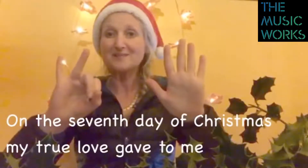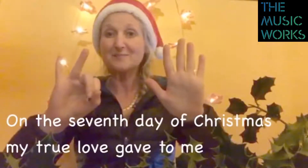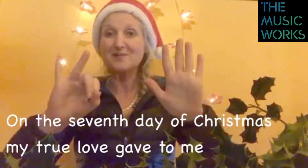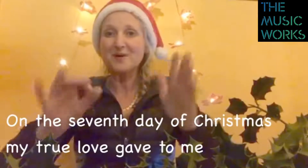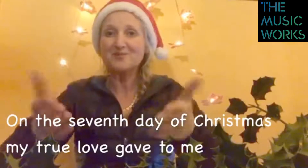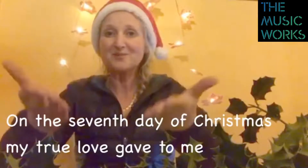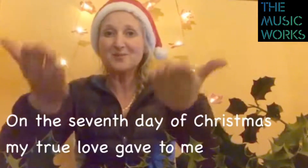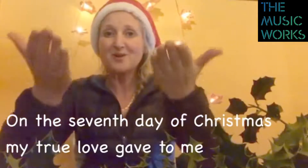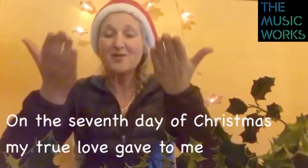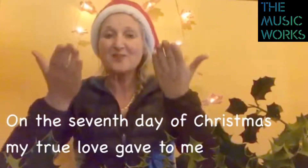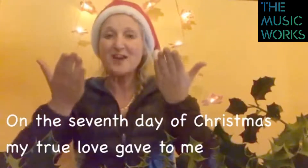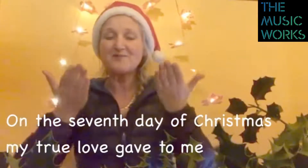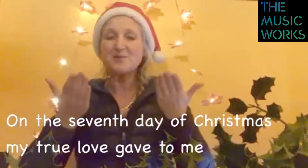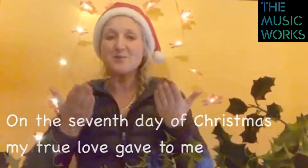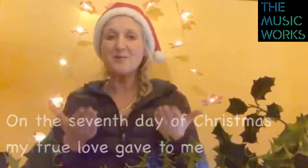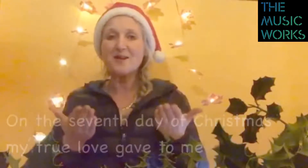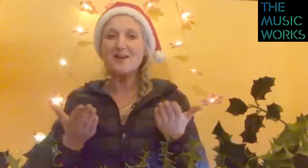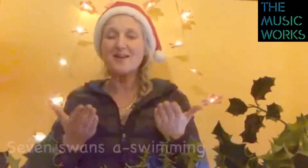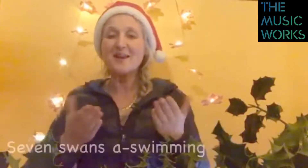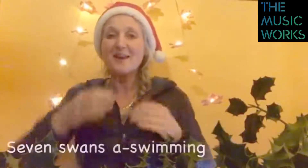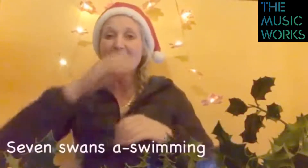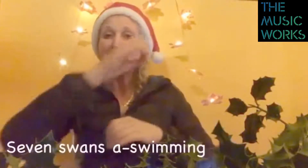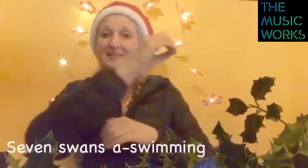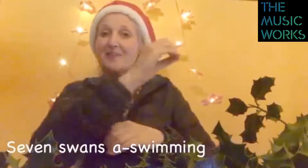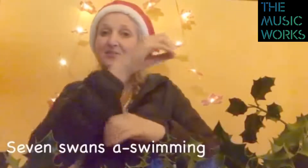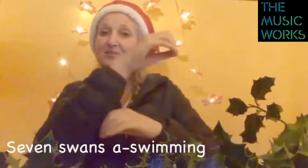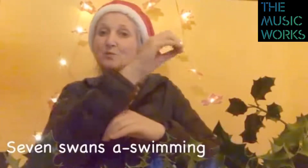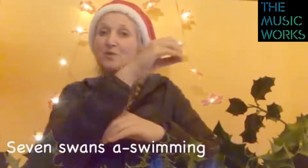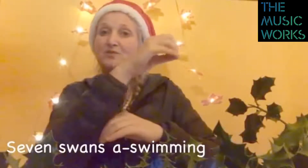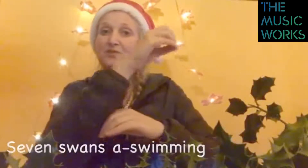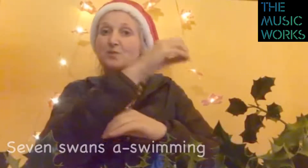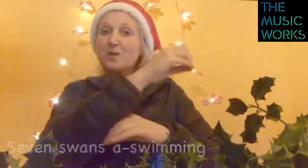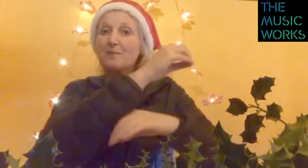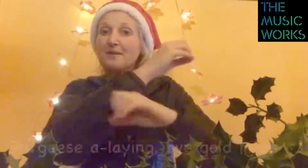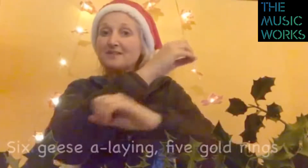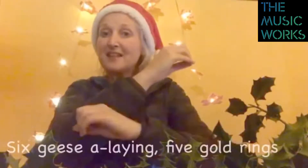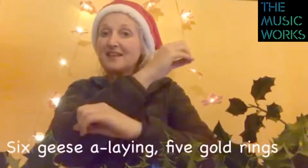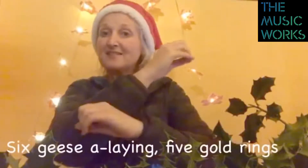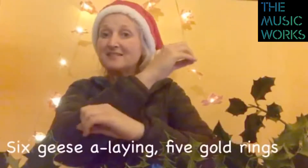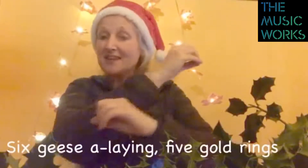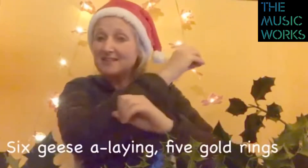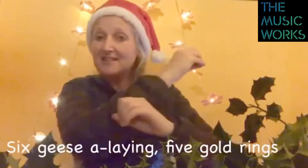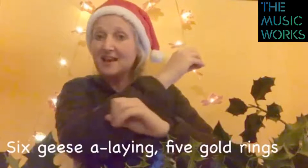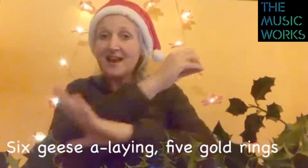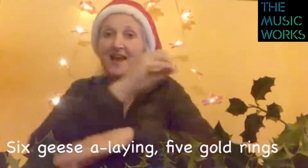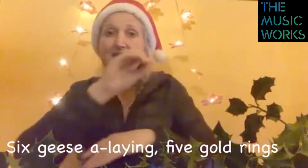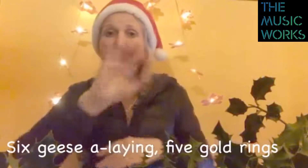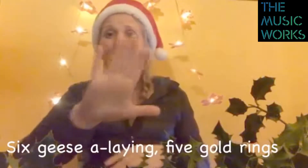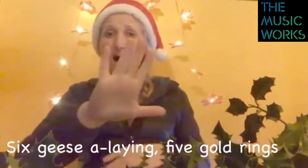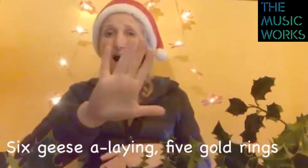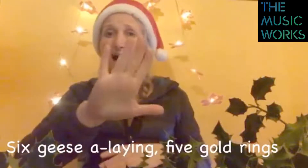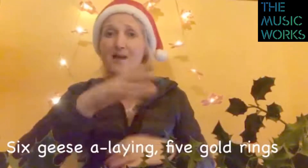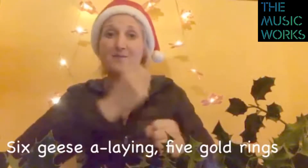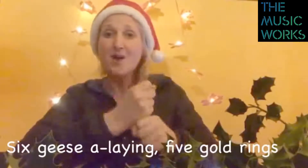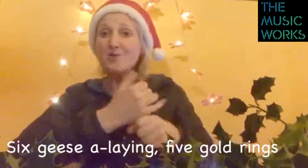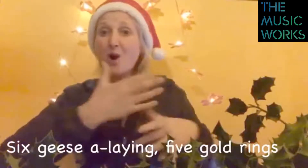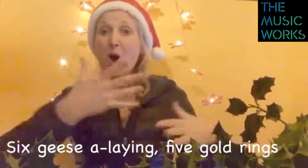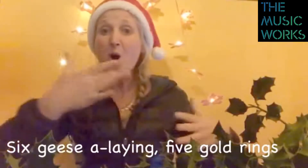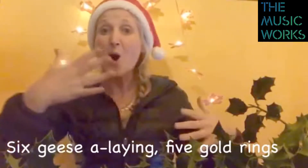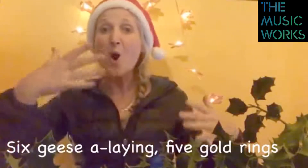Christmas my true love gave to me. Seven swans are swimming, six geese are laying, five